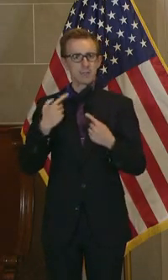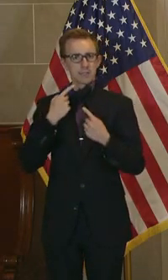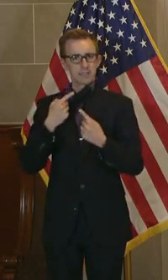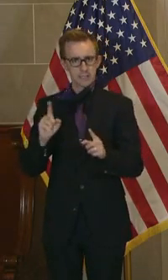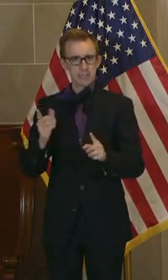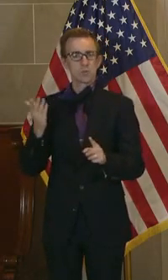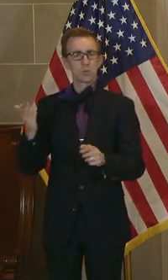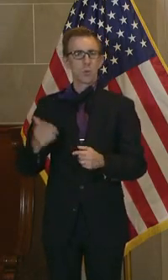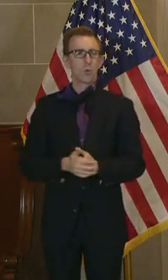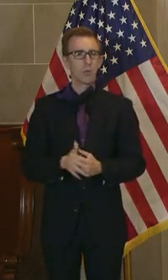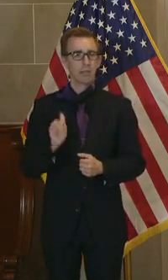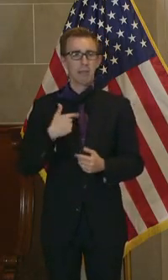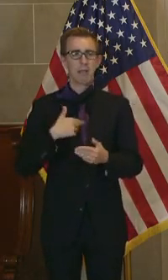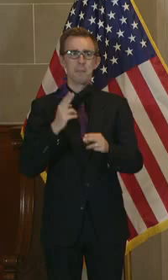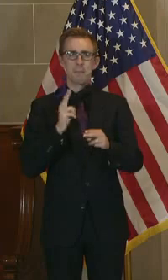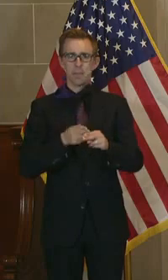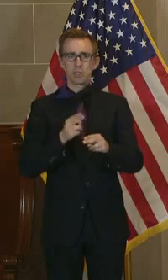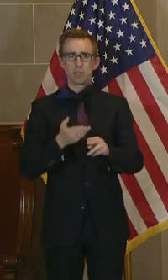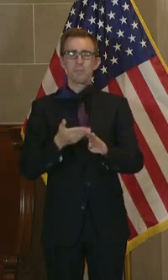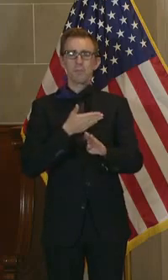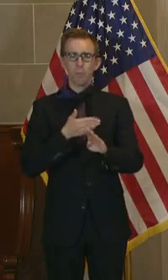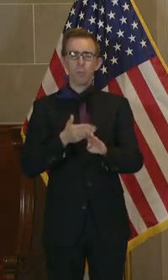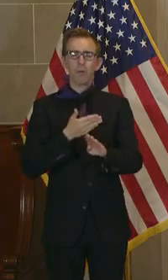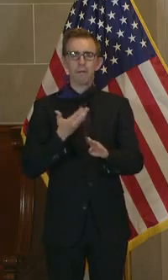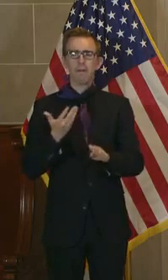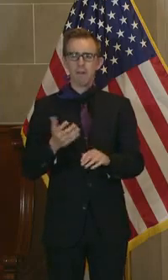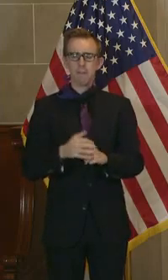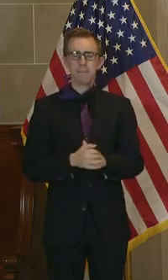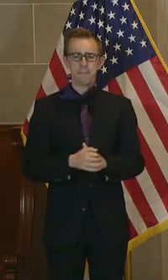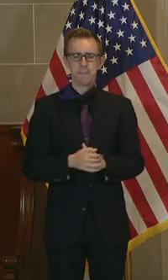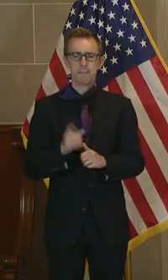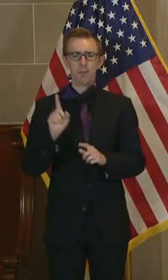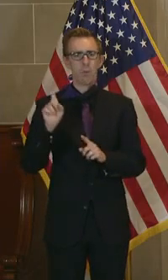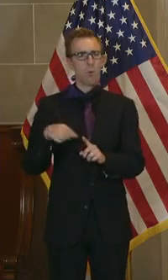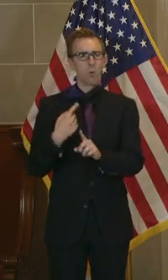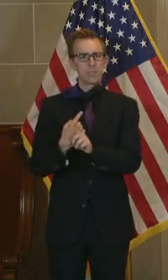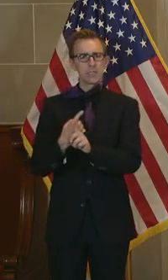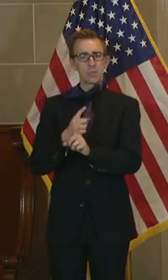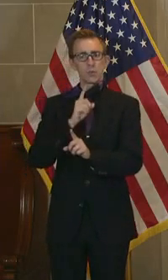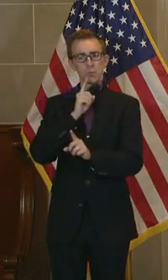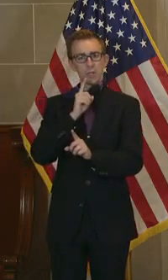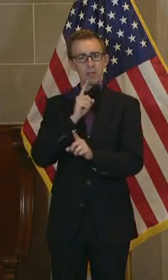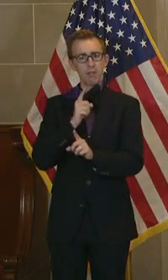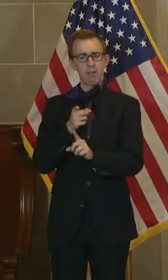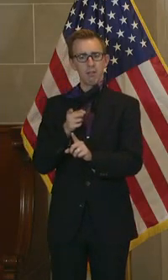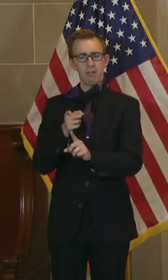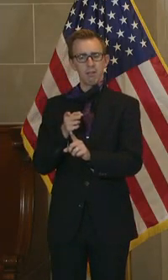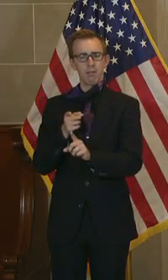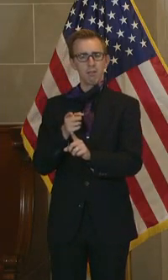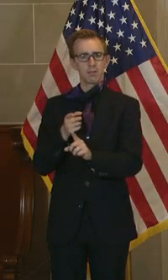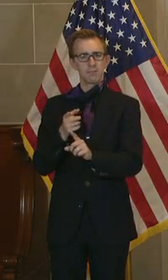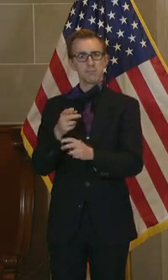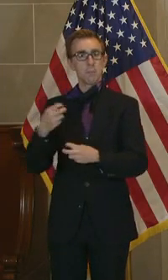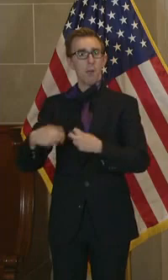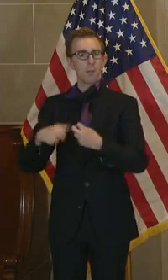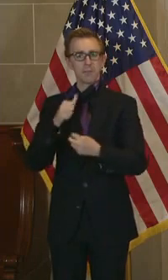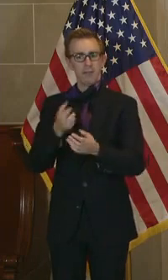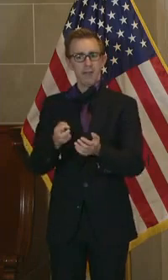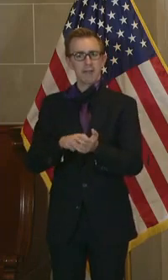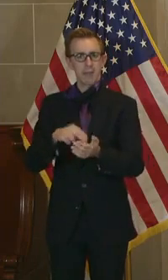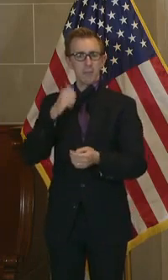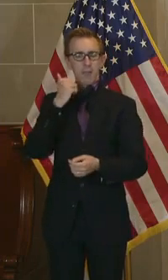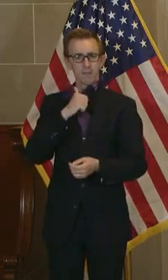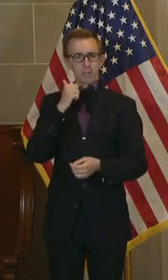So I think, as I've mentioned to you before, the only real sin here is not to continuously get up every